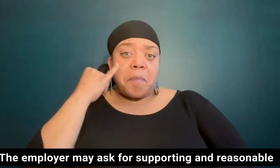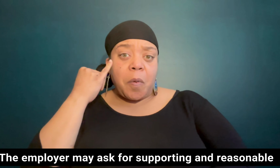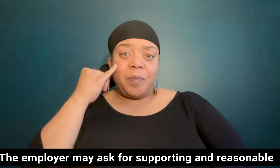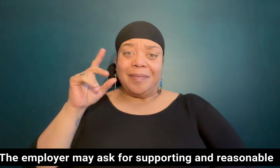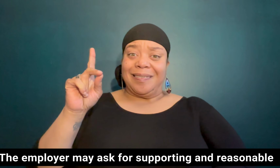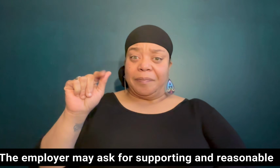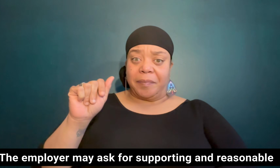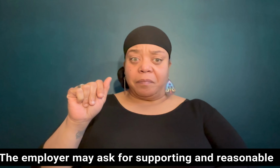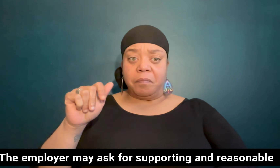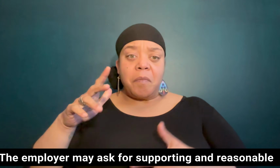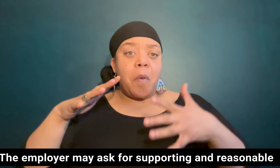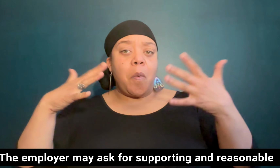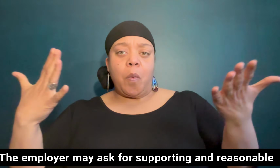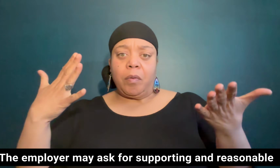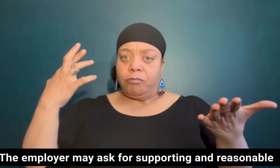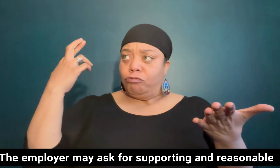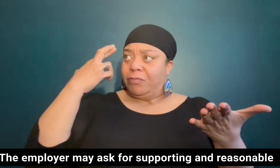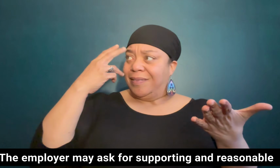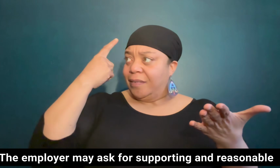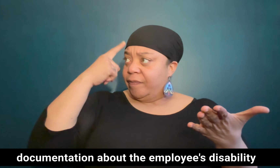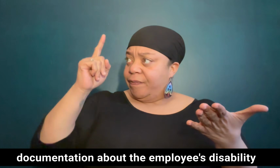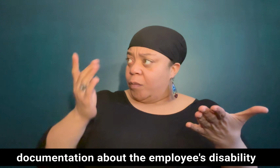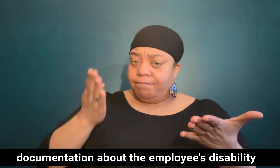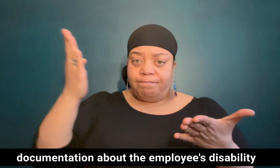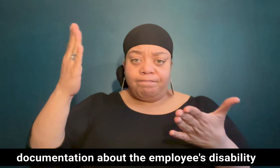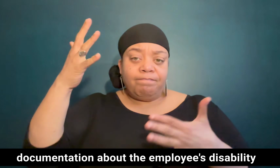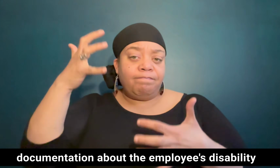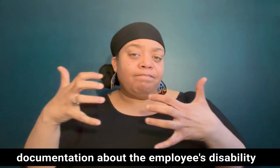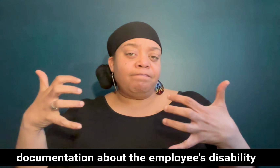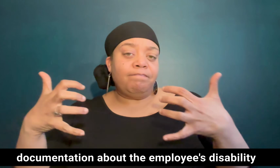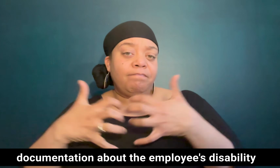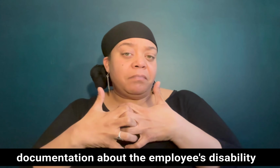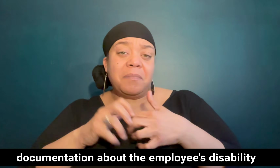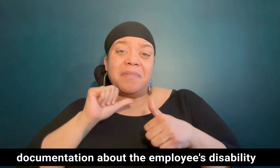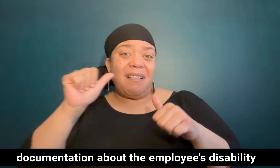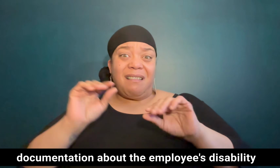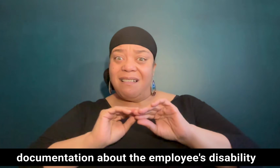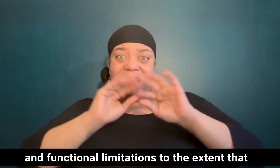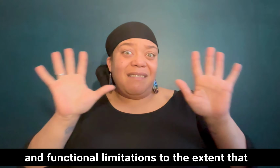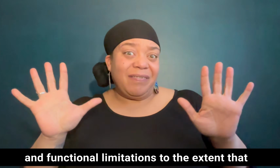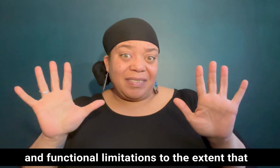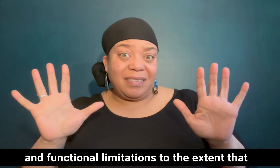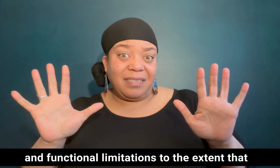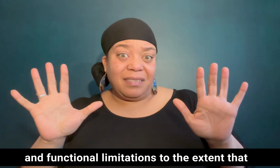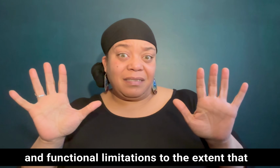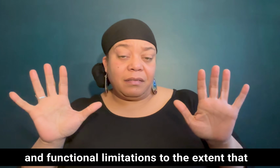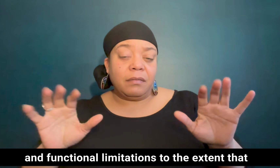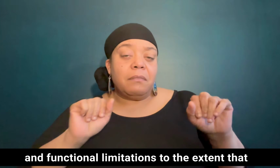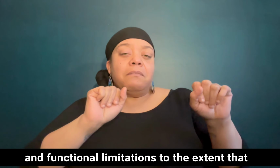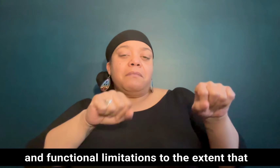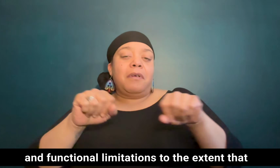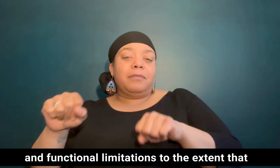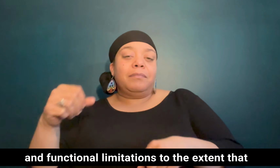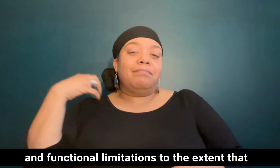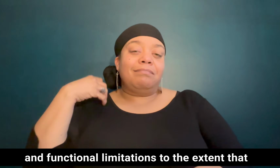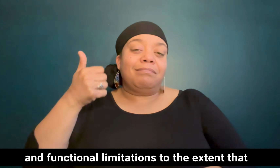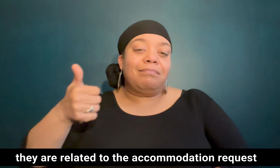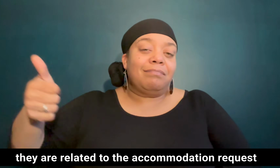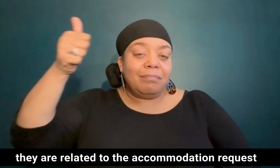The employer may ask for supporting and reasonable documentation about the employee's disability and functional limitations to the extent that they are